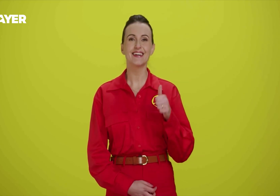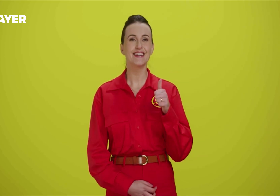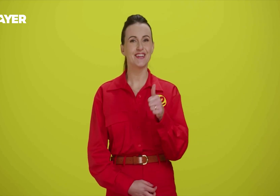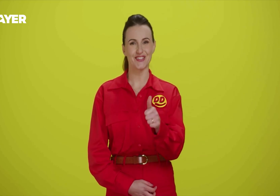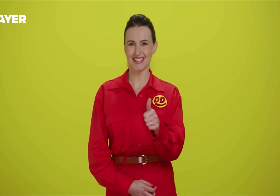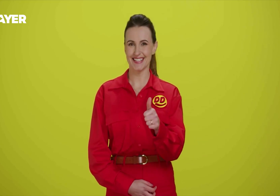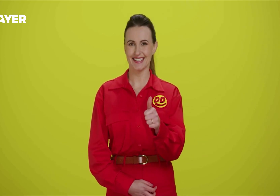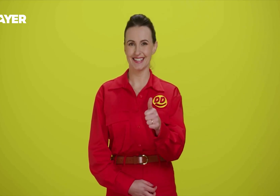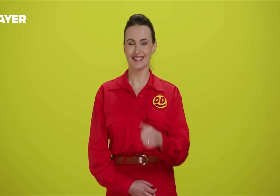Good.